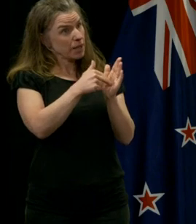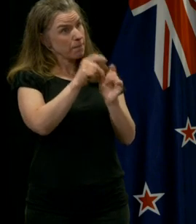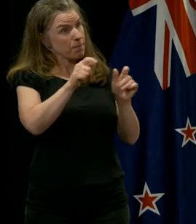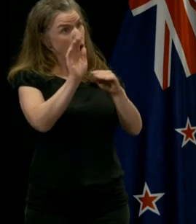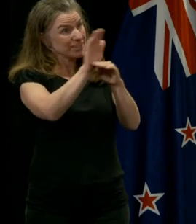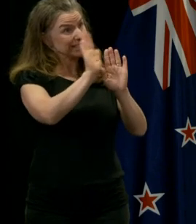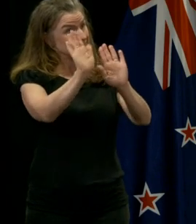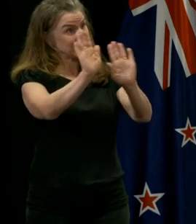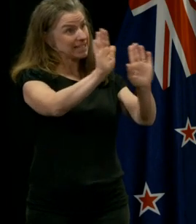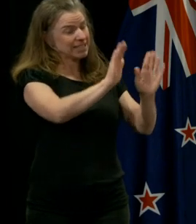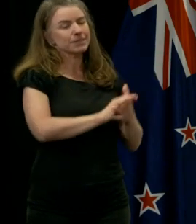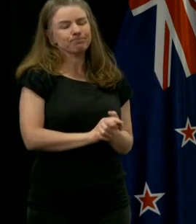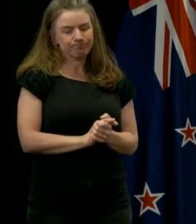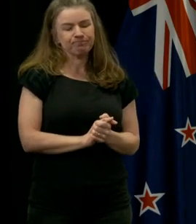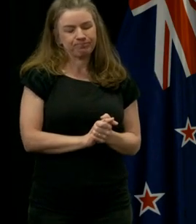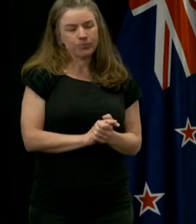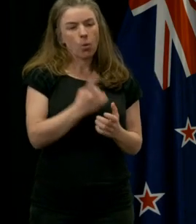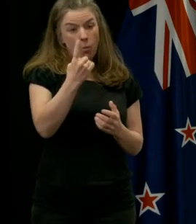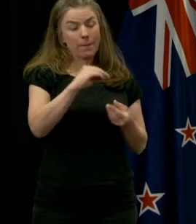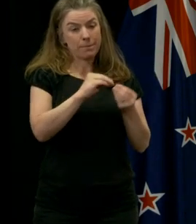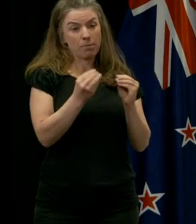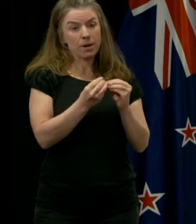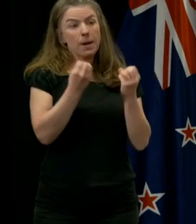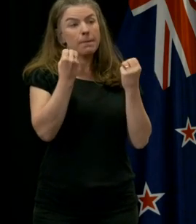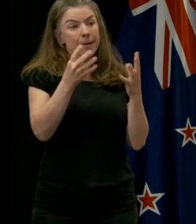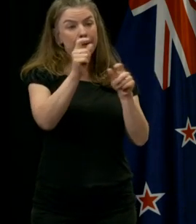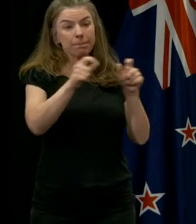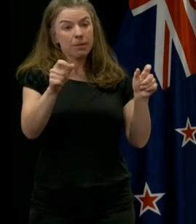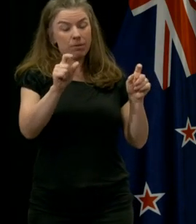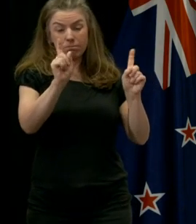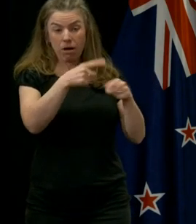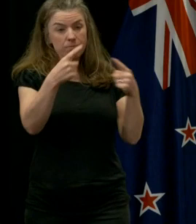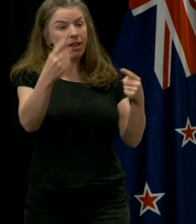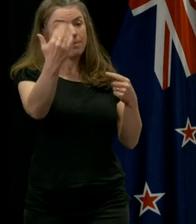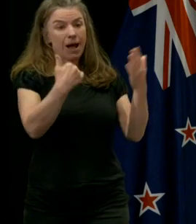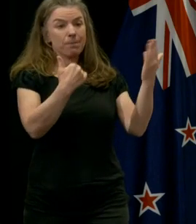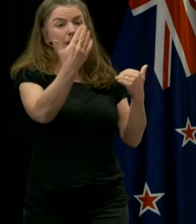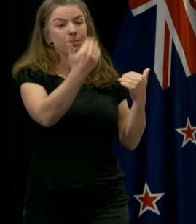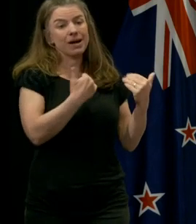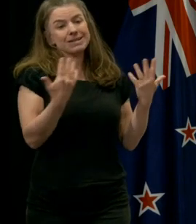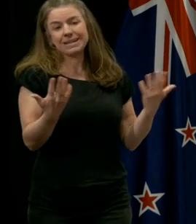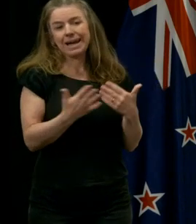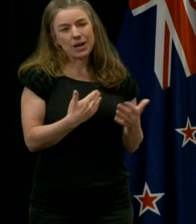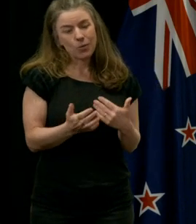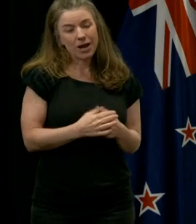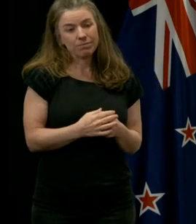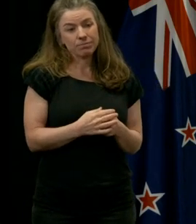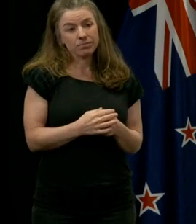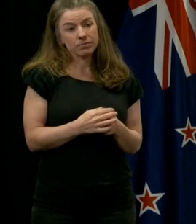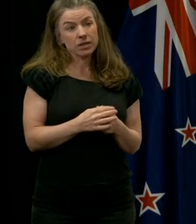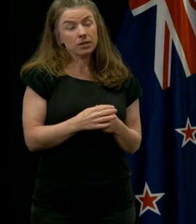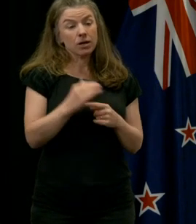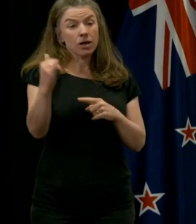notice. Well, one of the issues is simply that for many it will just not be possible to return. Those links back